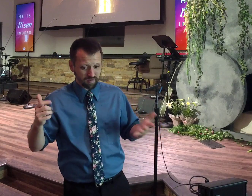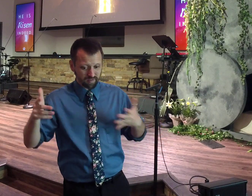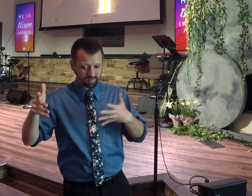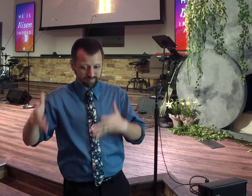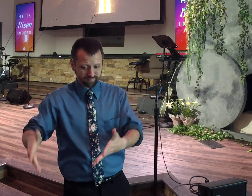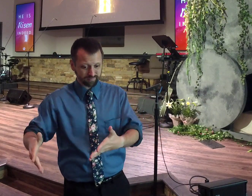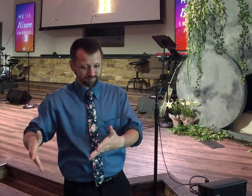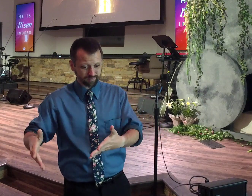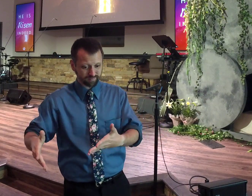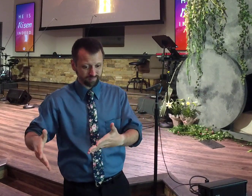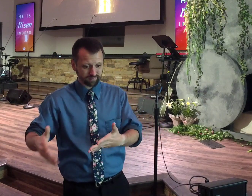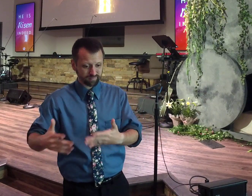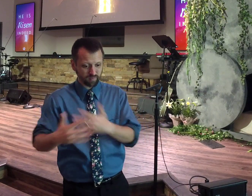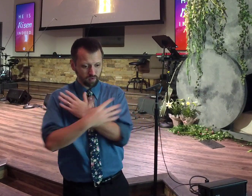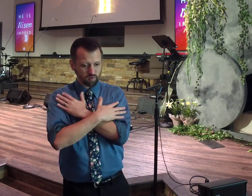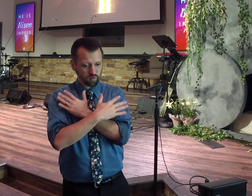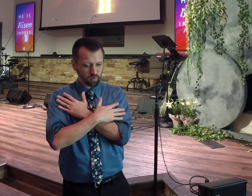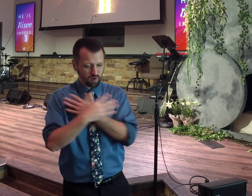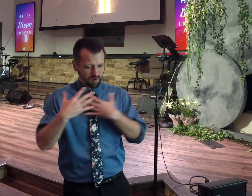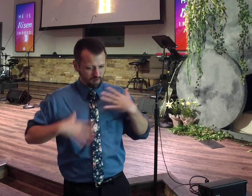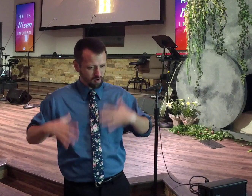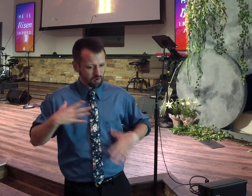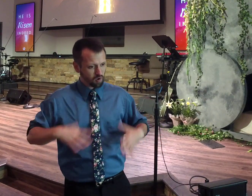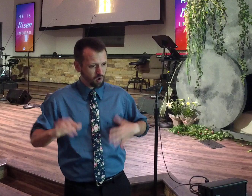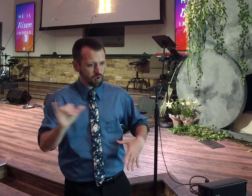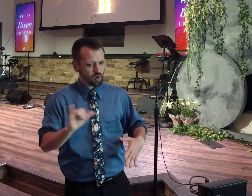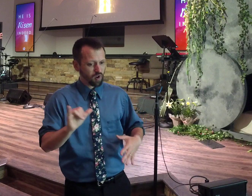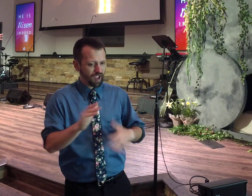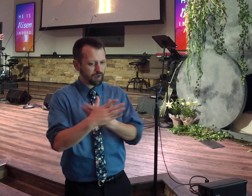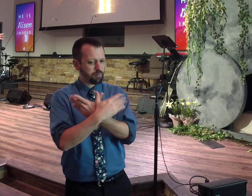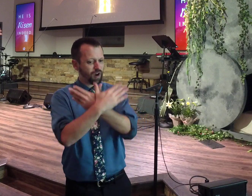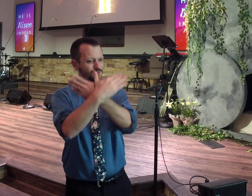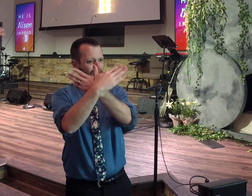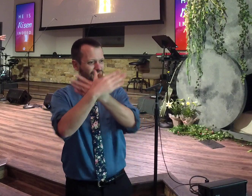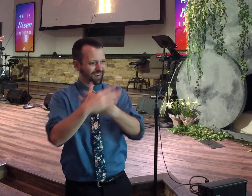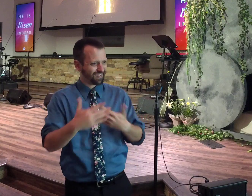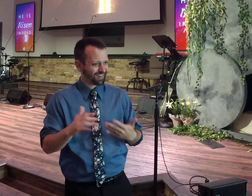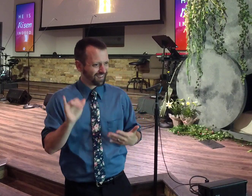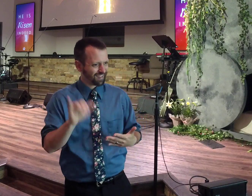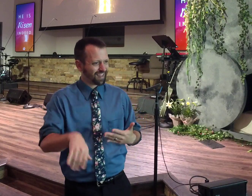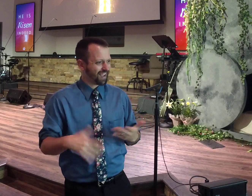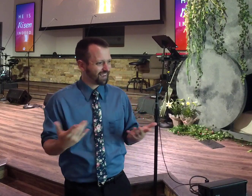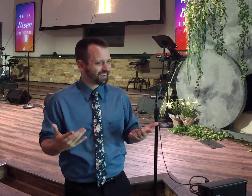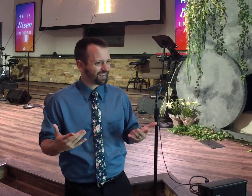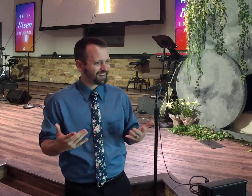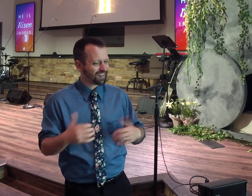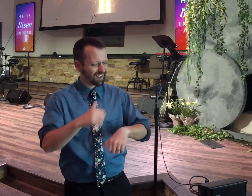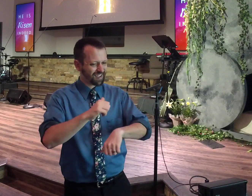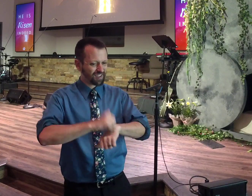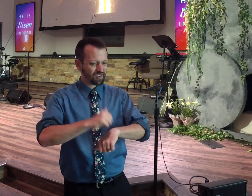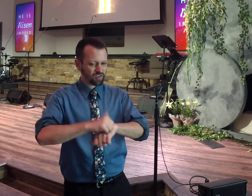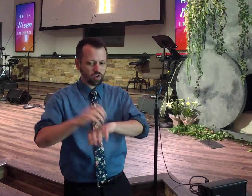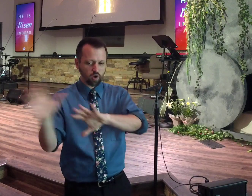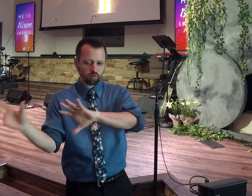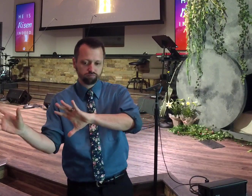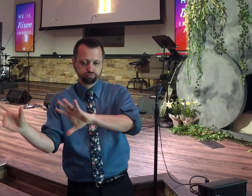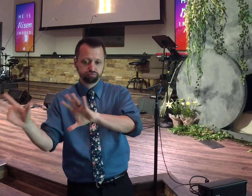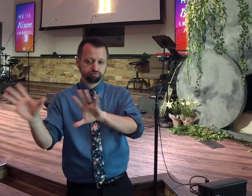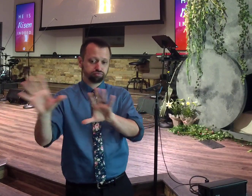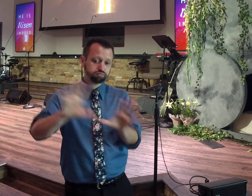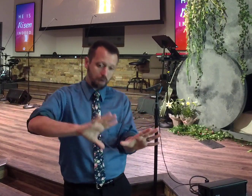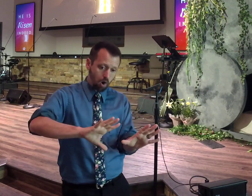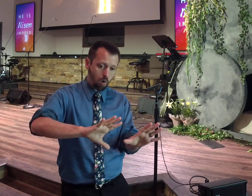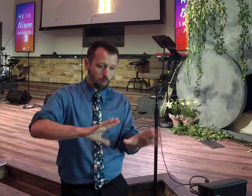like a butterfly would forsake a cocoon. And that stone above the grave was rolled out of the